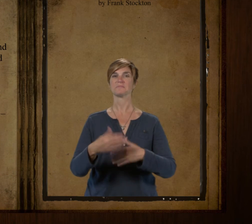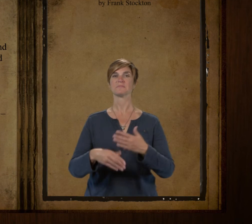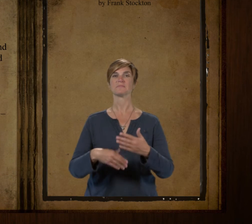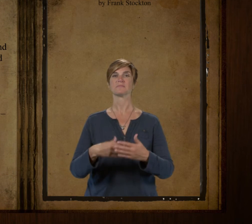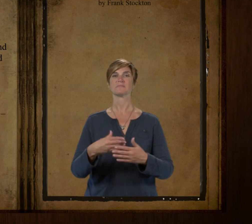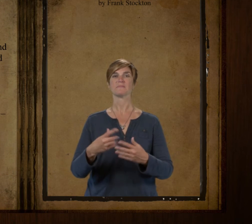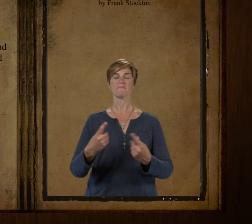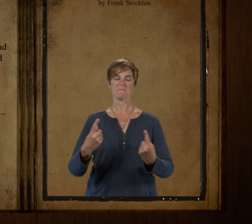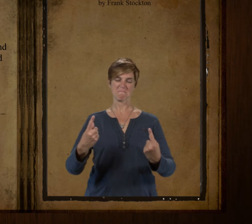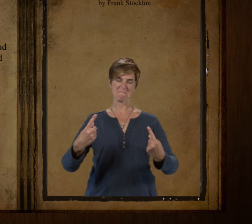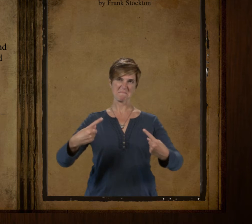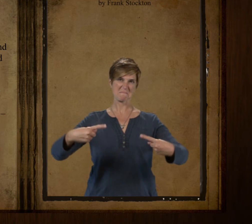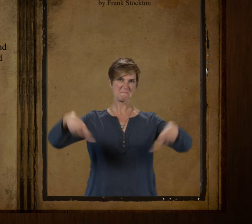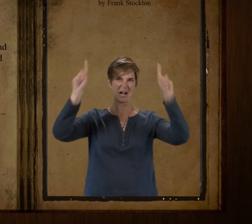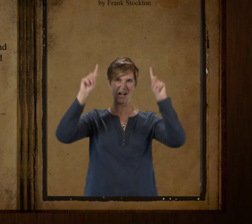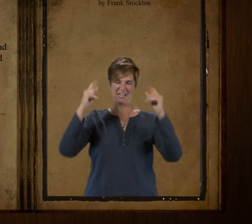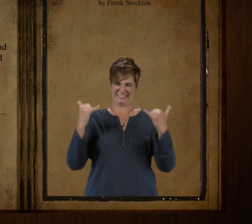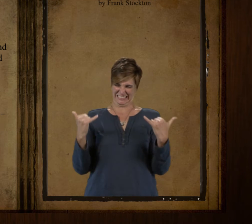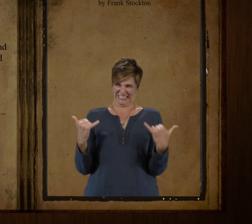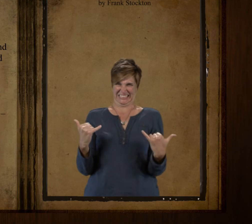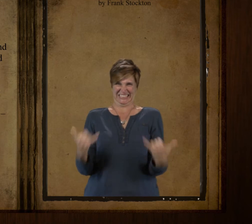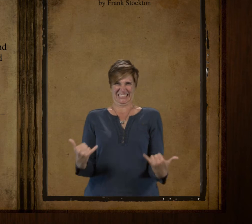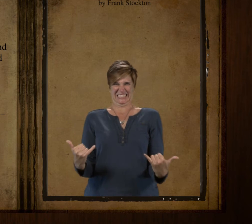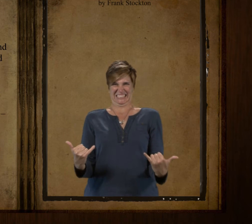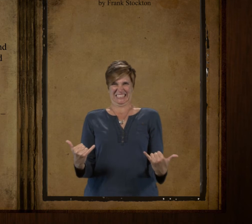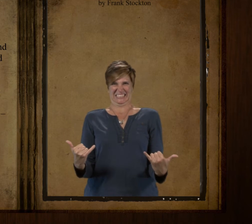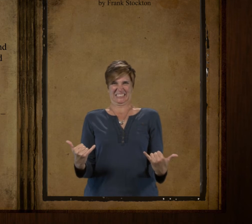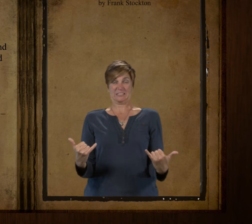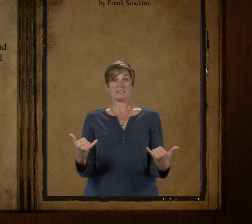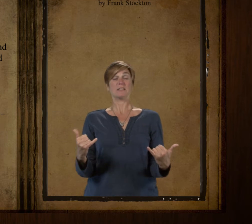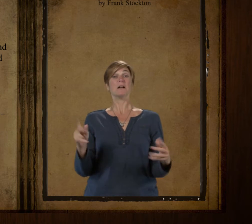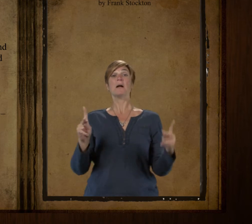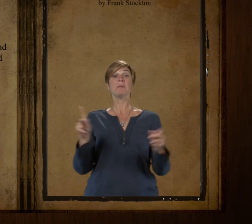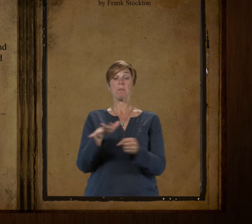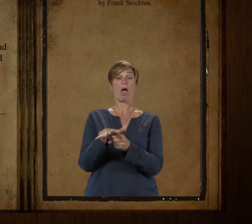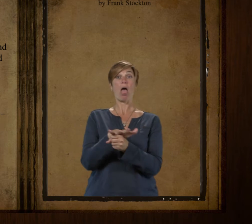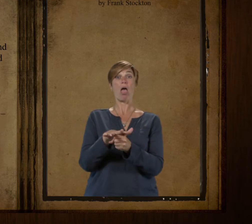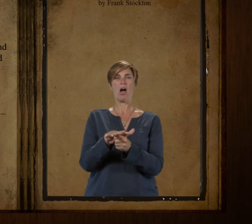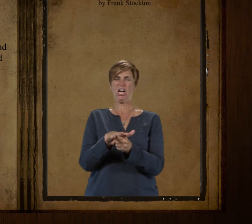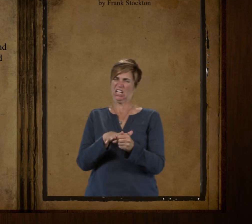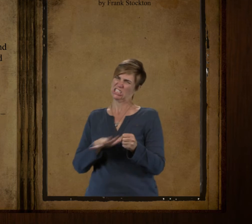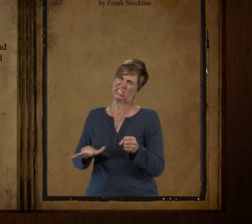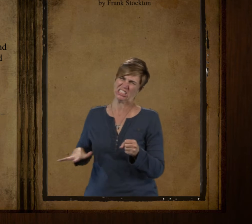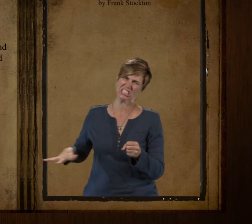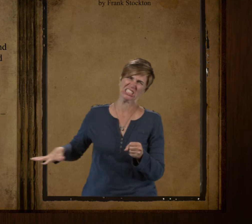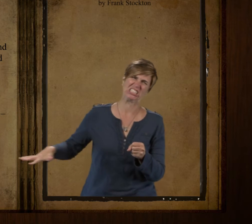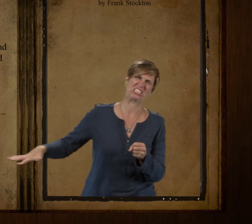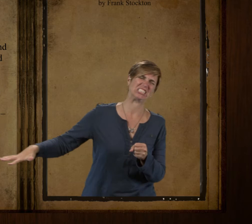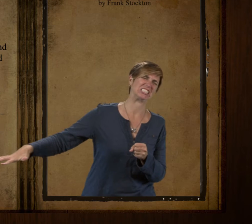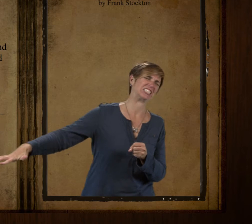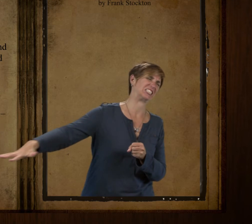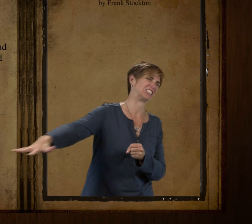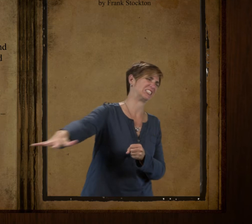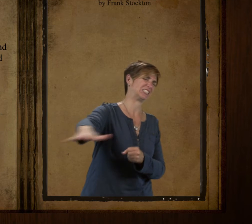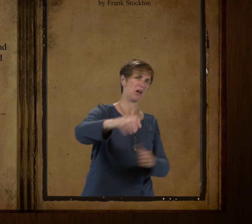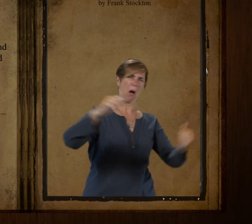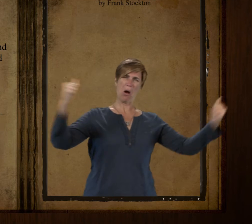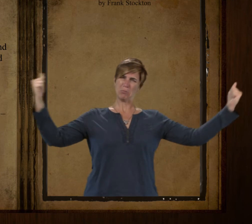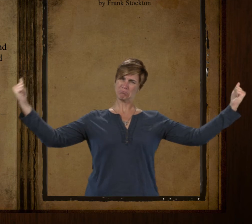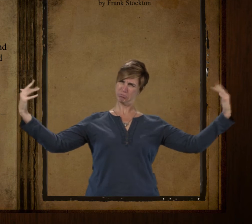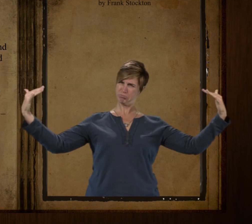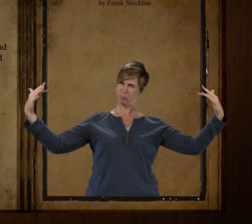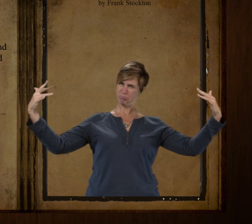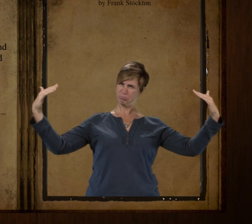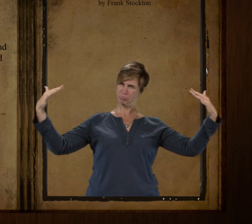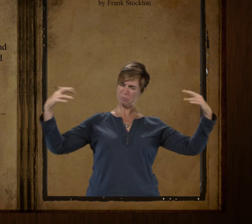The appointed day arrived. From far and near the people gathered and thronged the great galleries of the